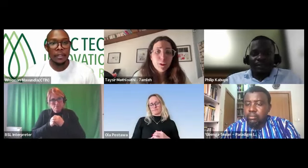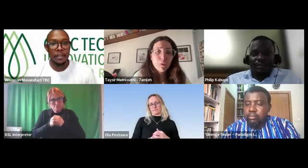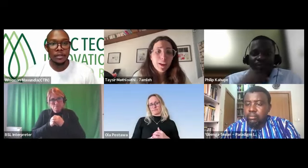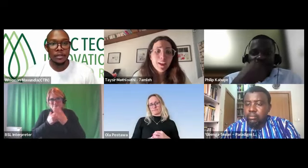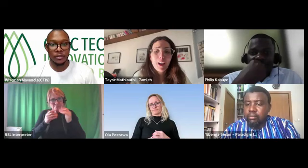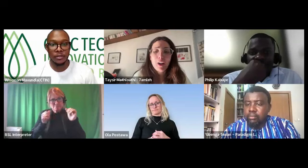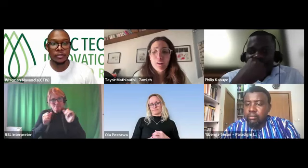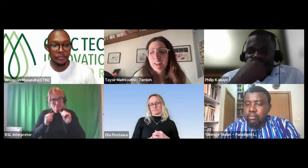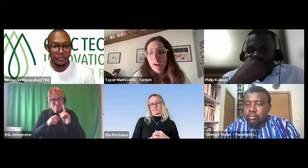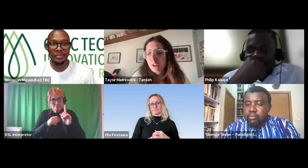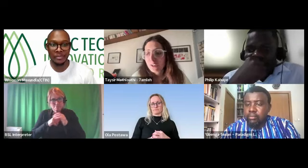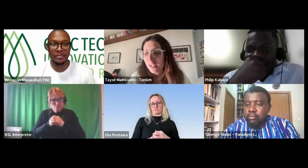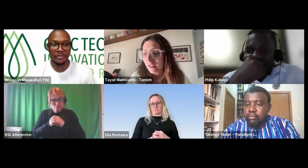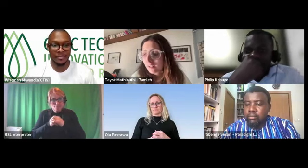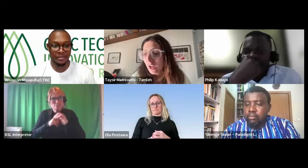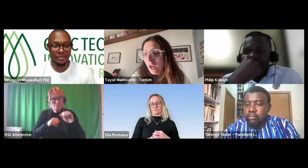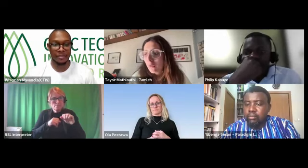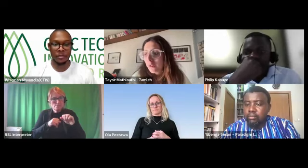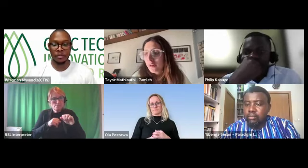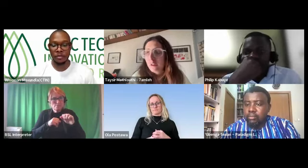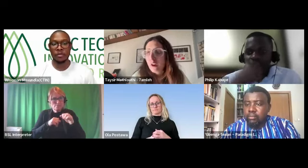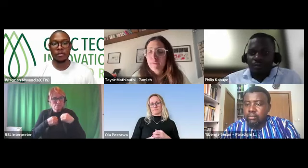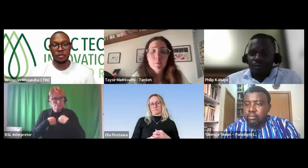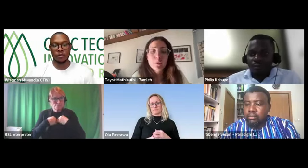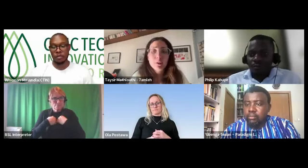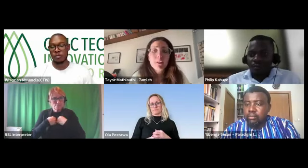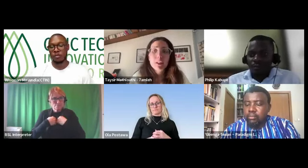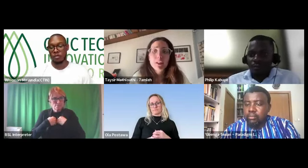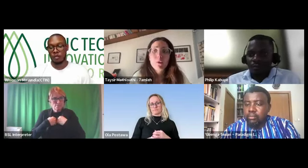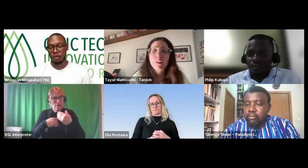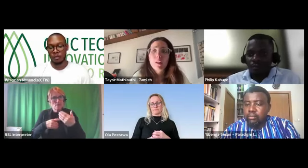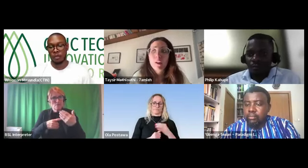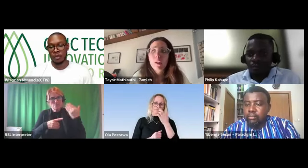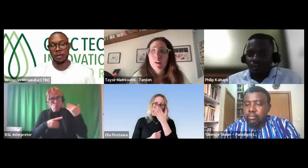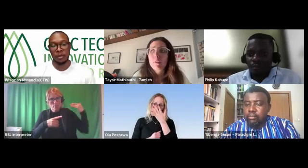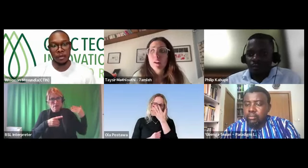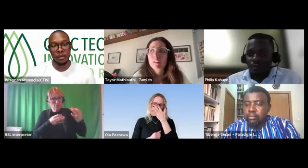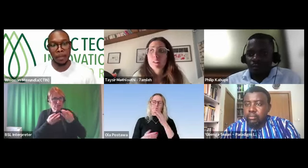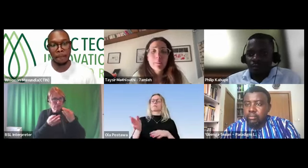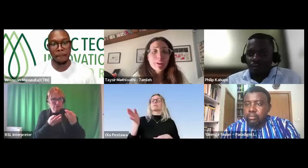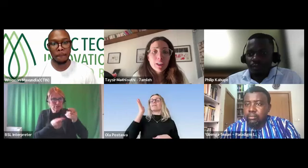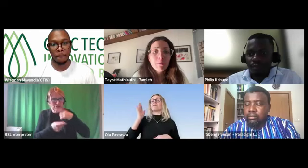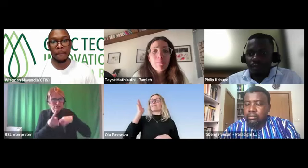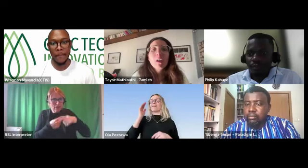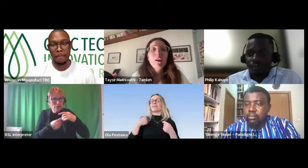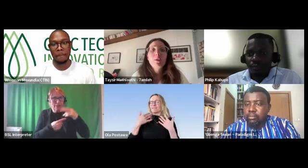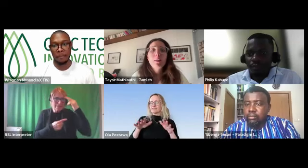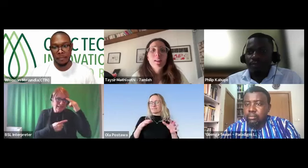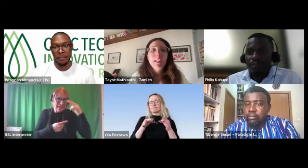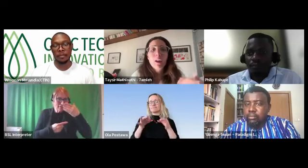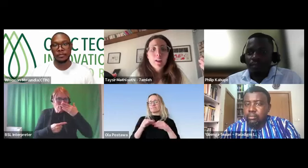I'll be very quick. Yeah, I just think that our former strategies were around name and